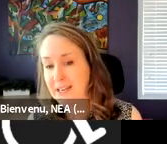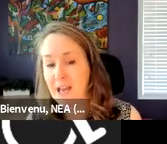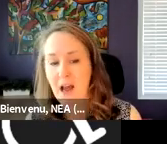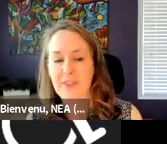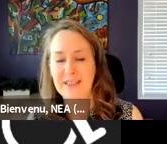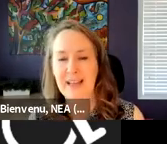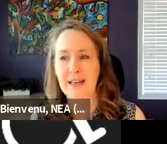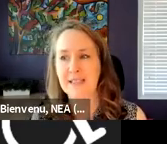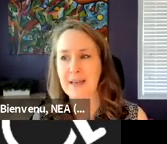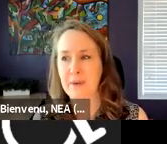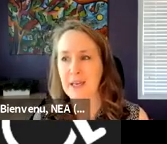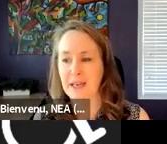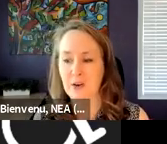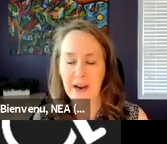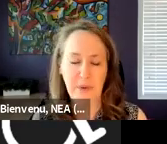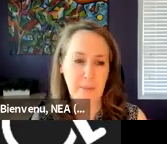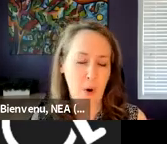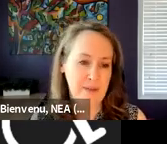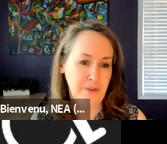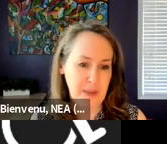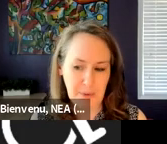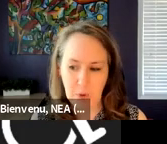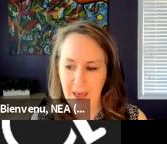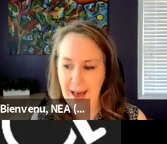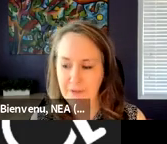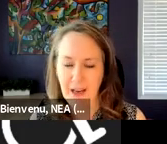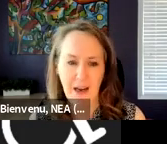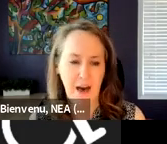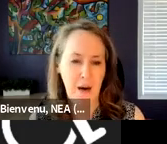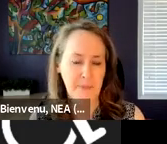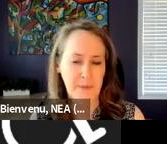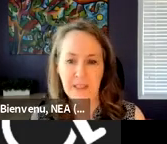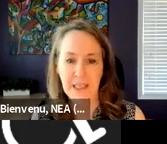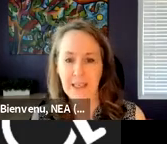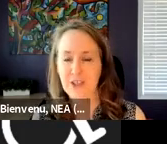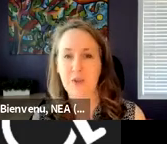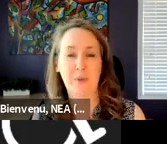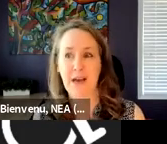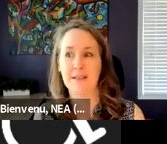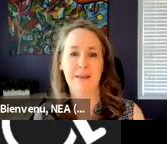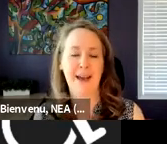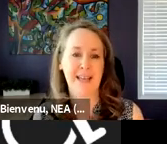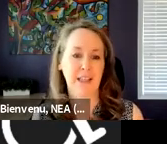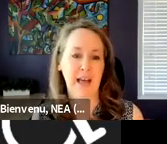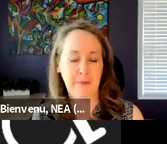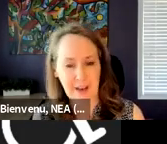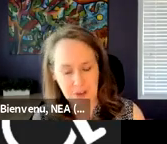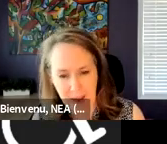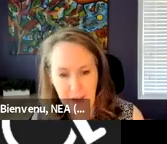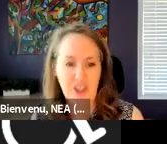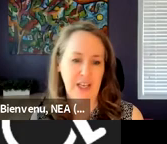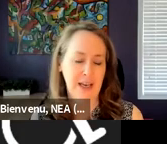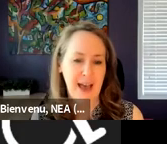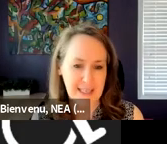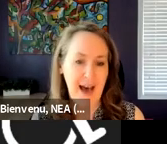of the building, these signs can be incredibly important for people who have mobility issues, because it might take a lot of